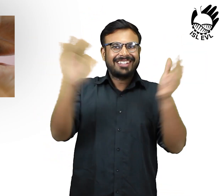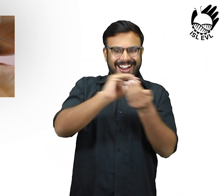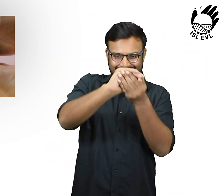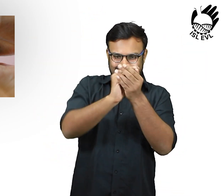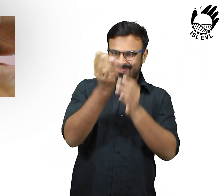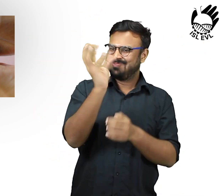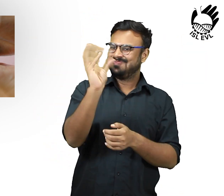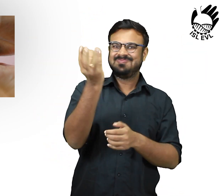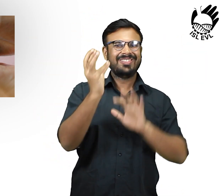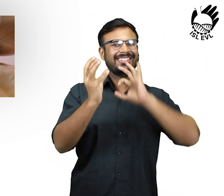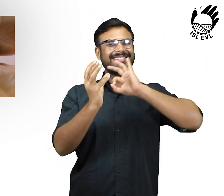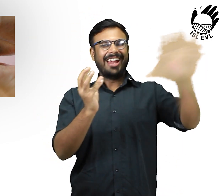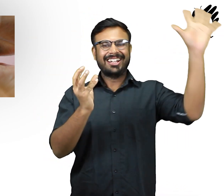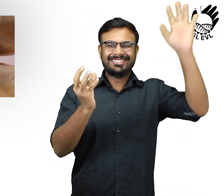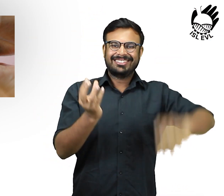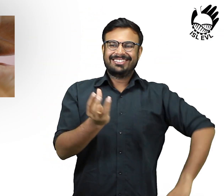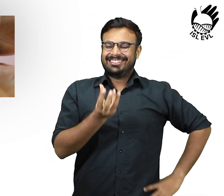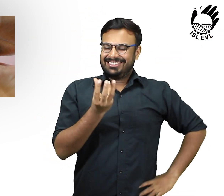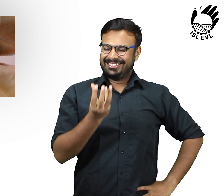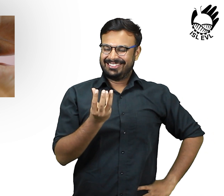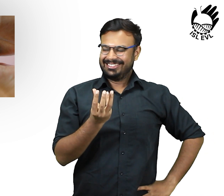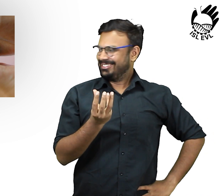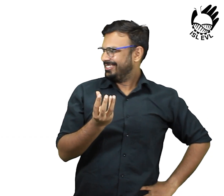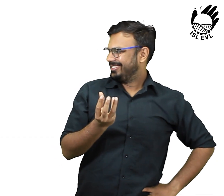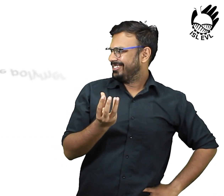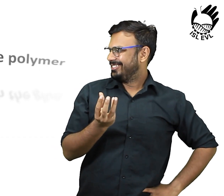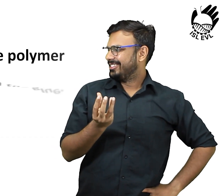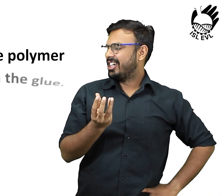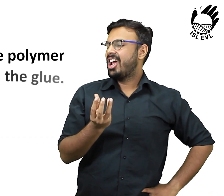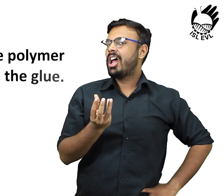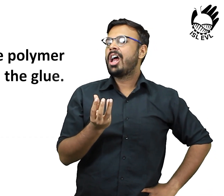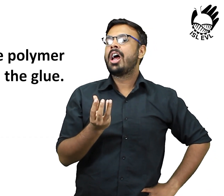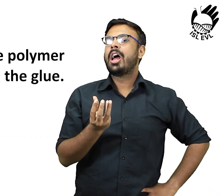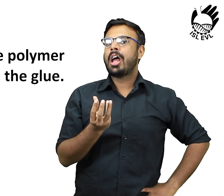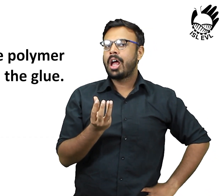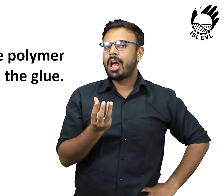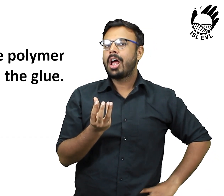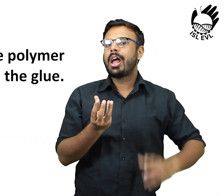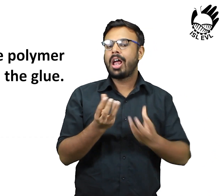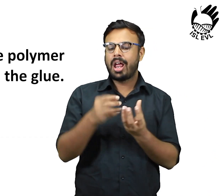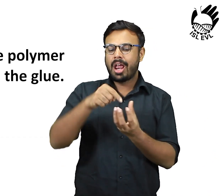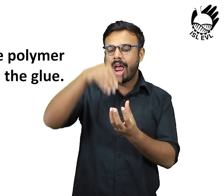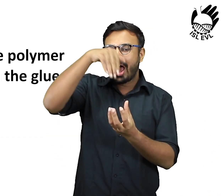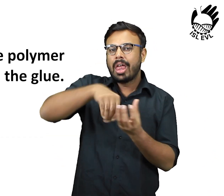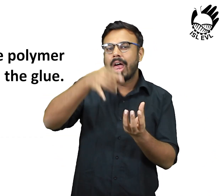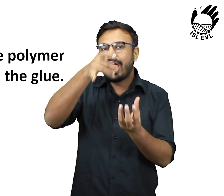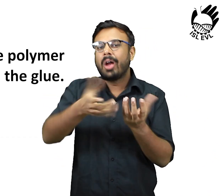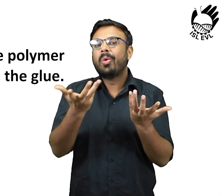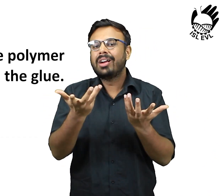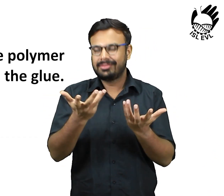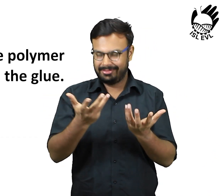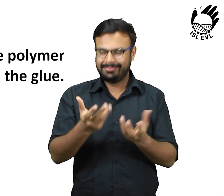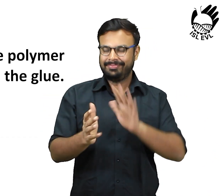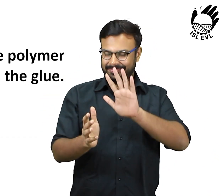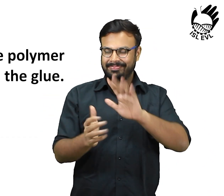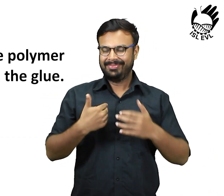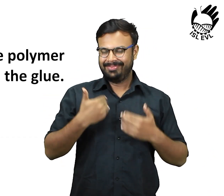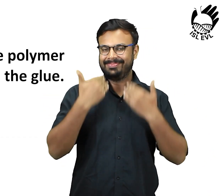need to roll it in our hands to make a bouncy ball, like this. So here, the bouncy ball is ready with